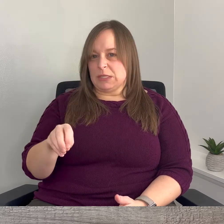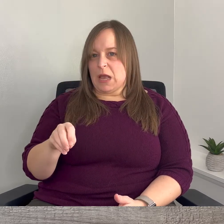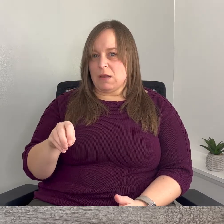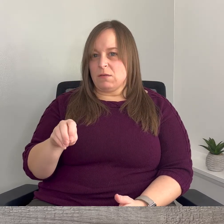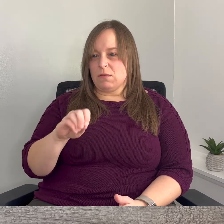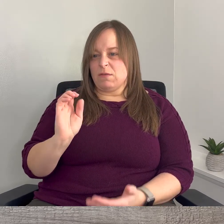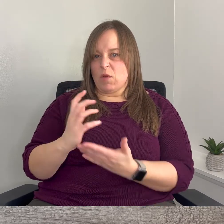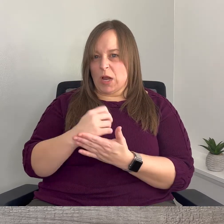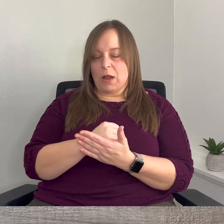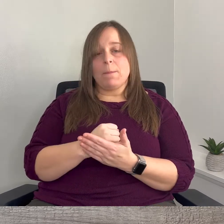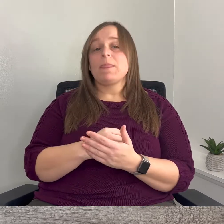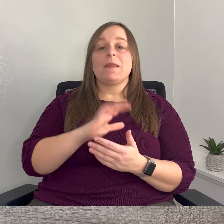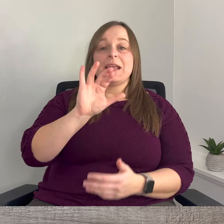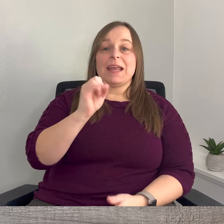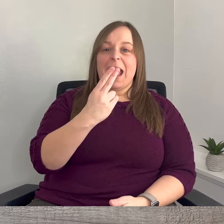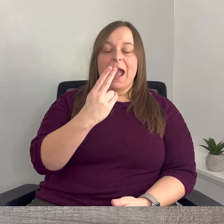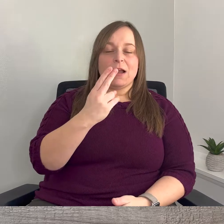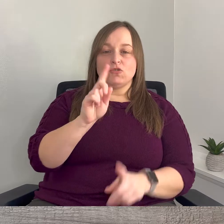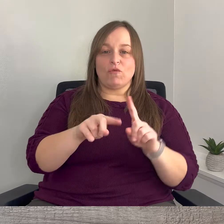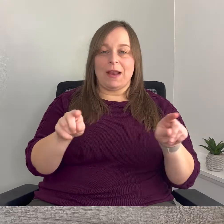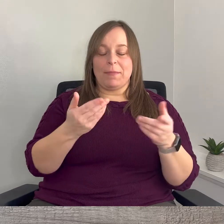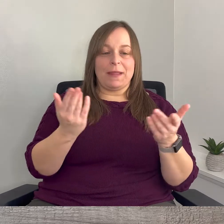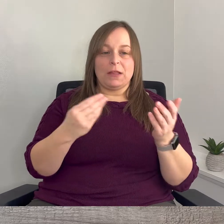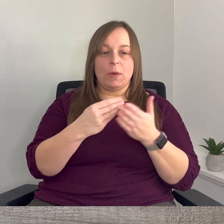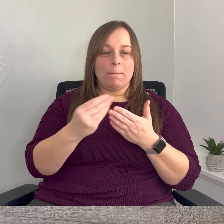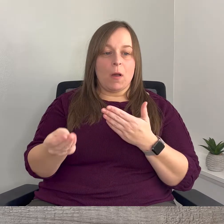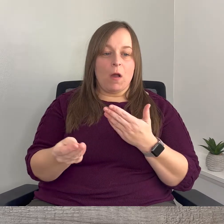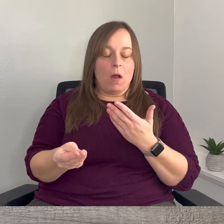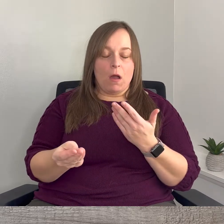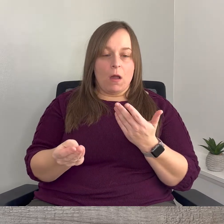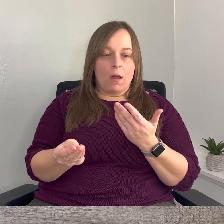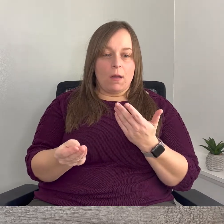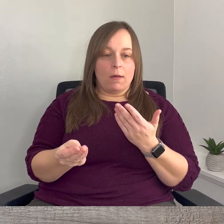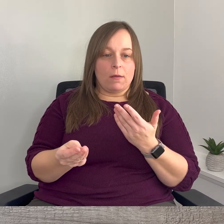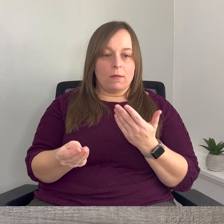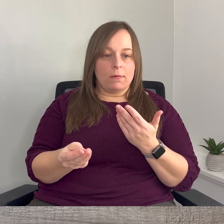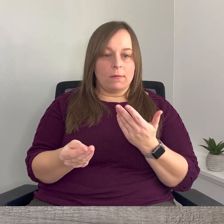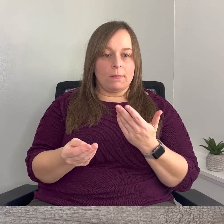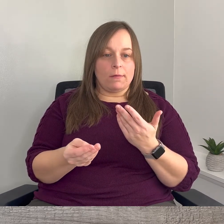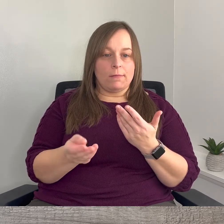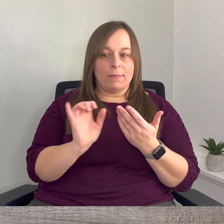was 2% of our income. Cash spending, random things that we bought,